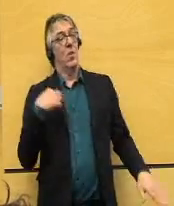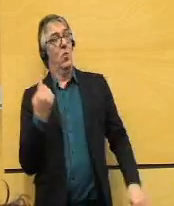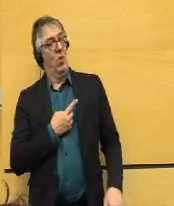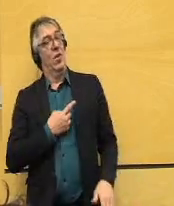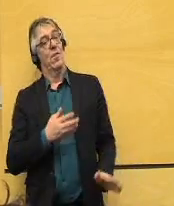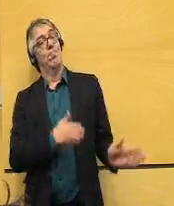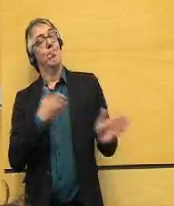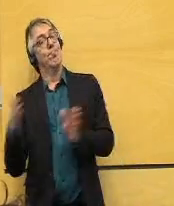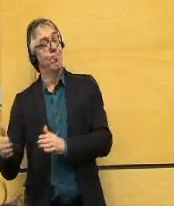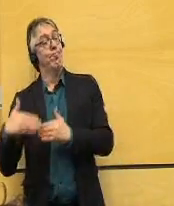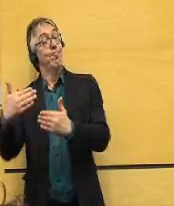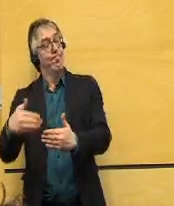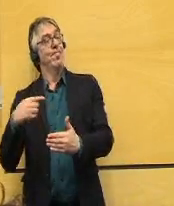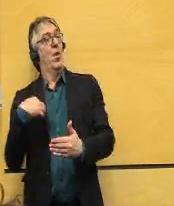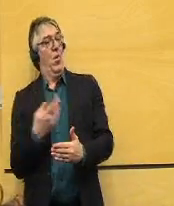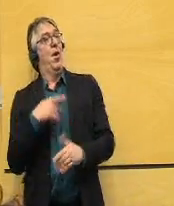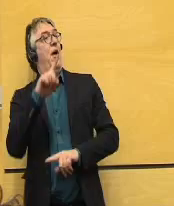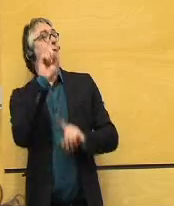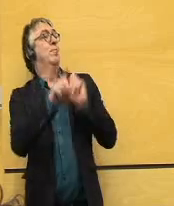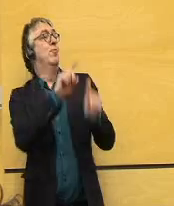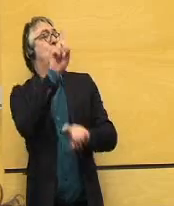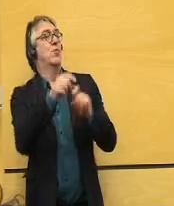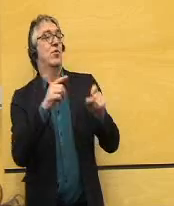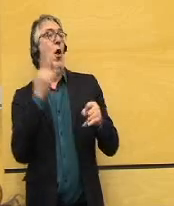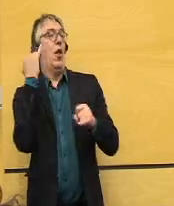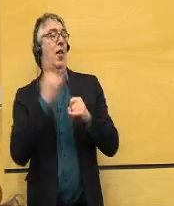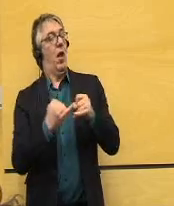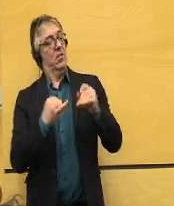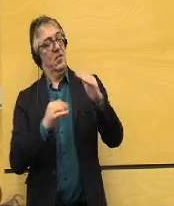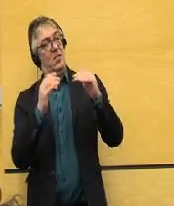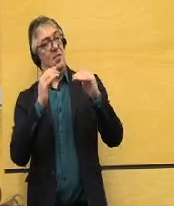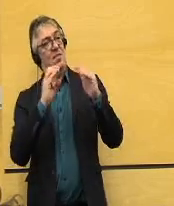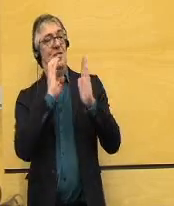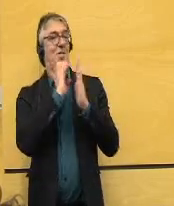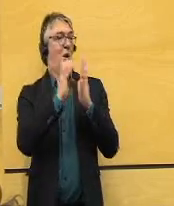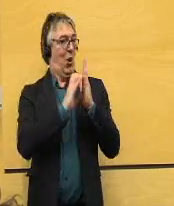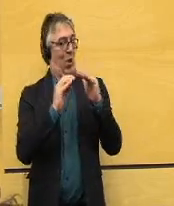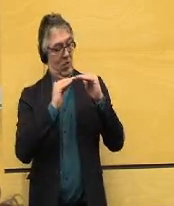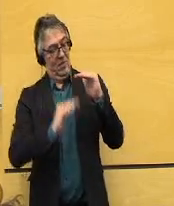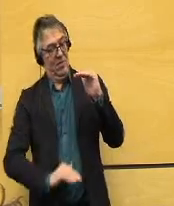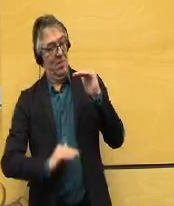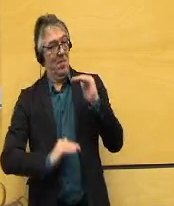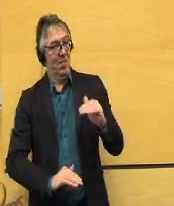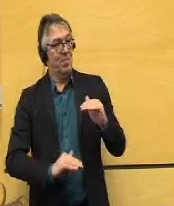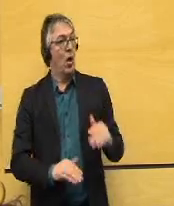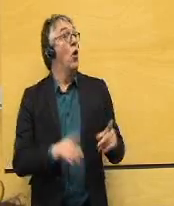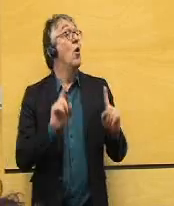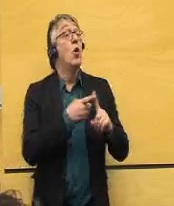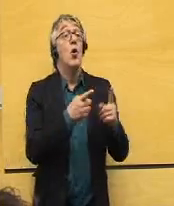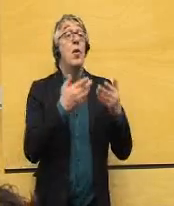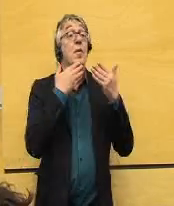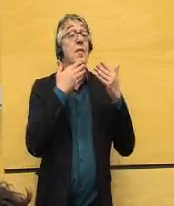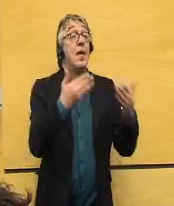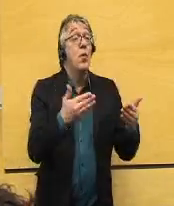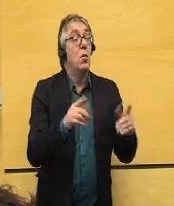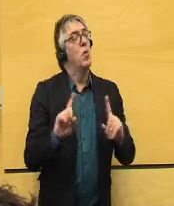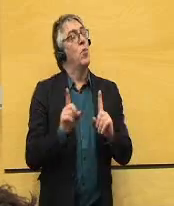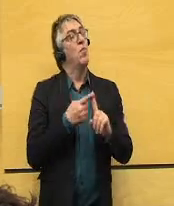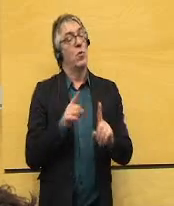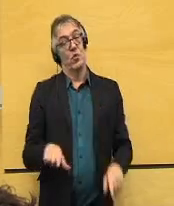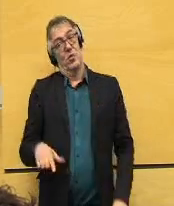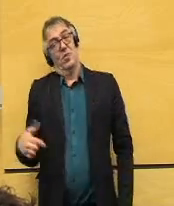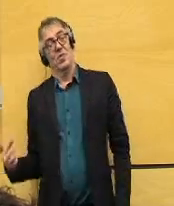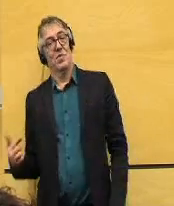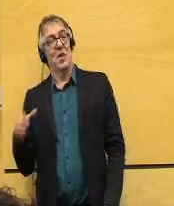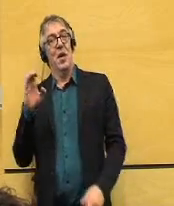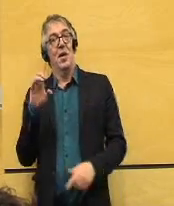This is all for today. I would like to thank the State Party delegation, but before we adjourn, I will give the floor to Ms. Caroline